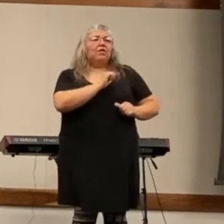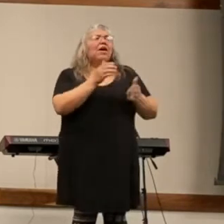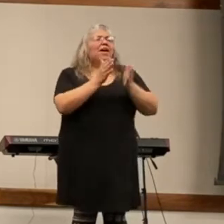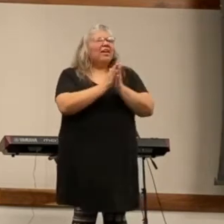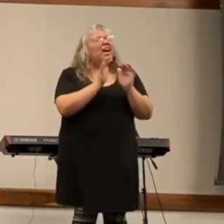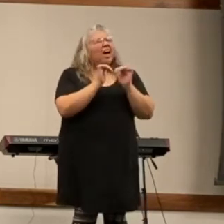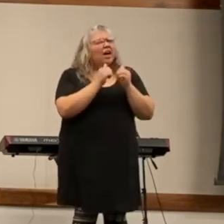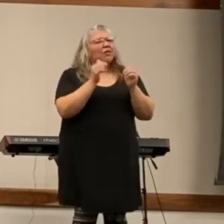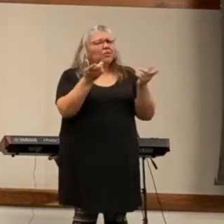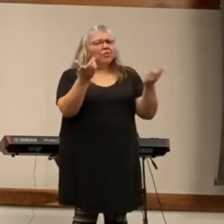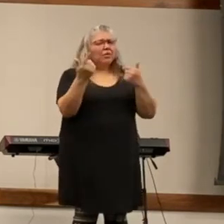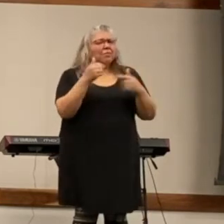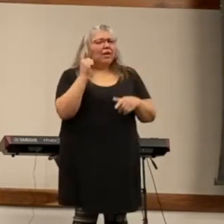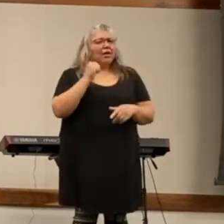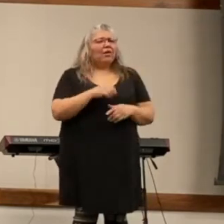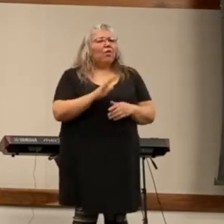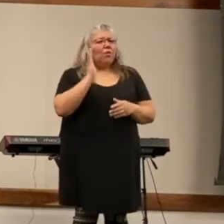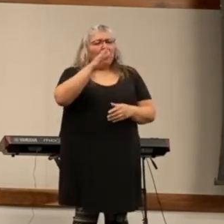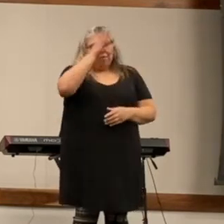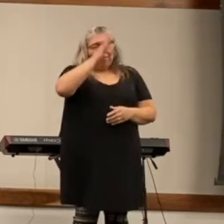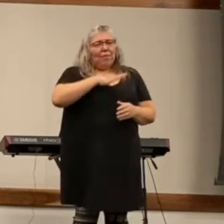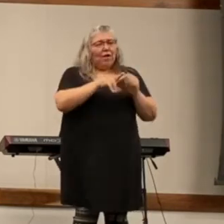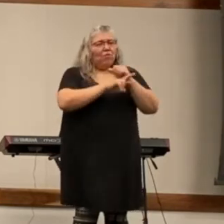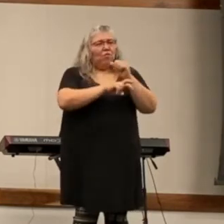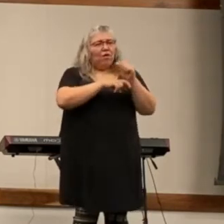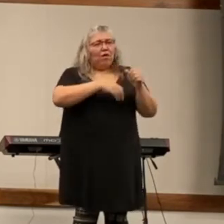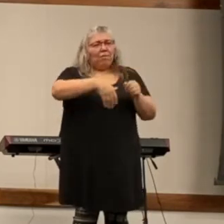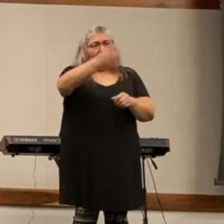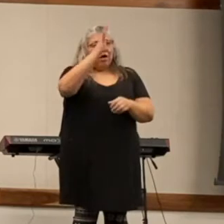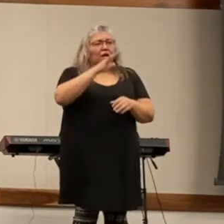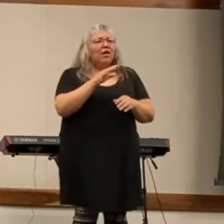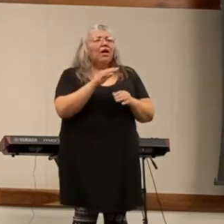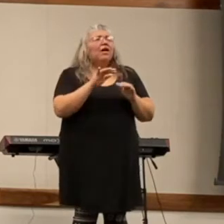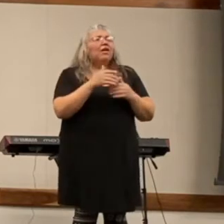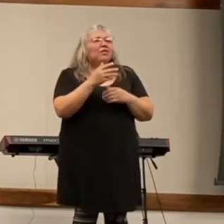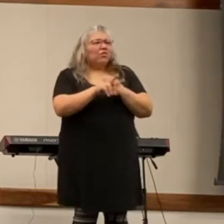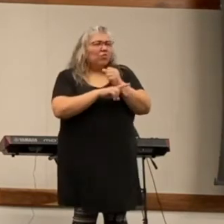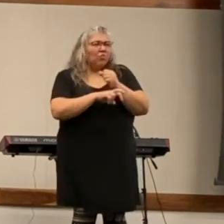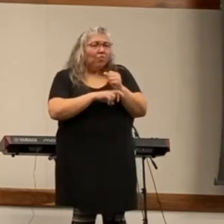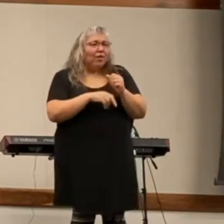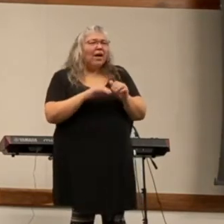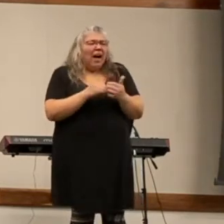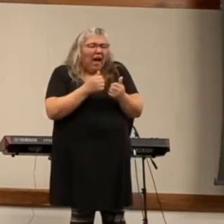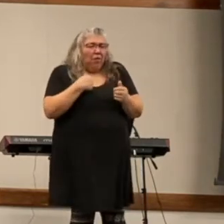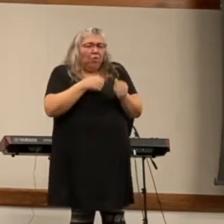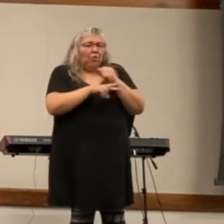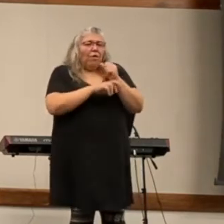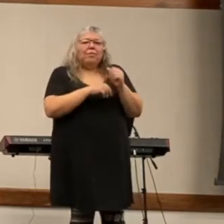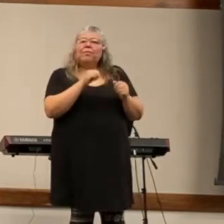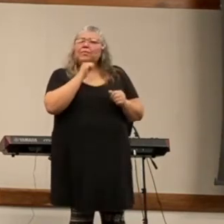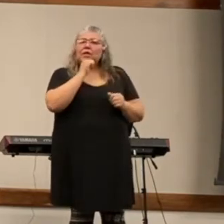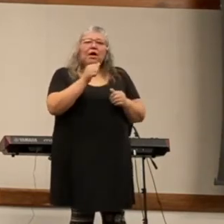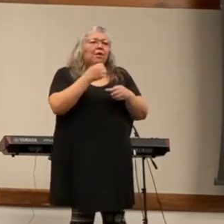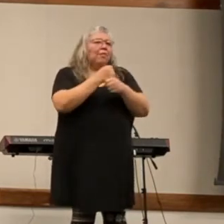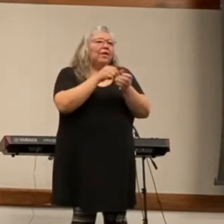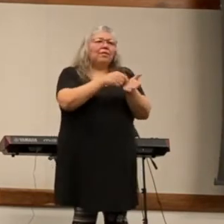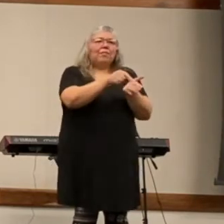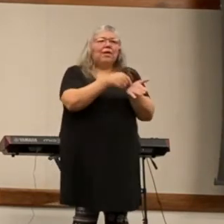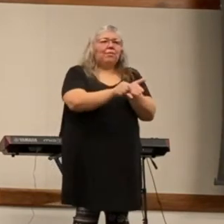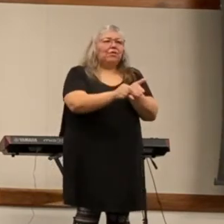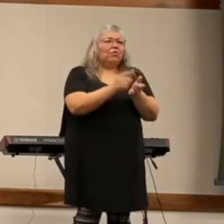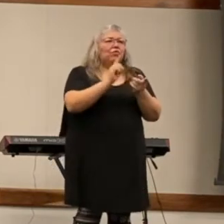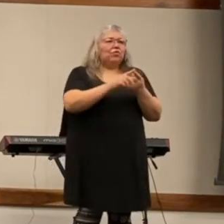return? Will a man rob God? Yet you're robbing me. How do we rob you, you ask? By not making the payments of the tenth